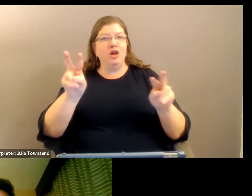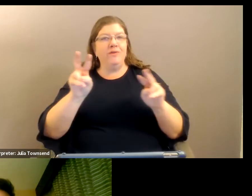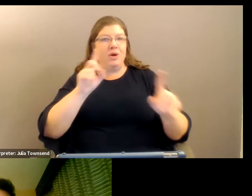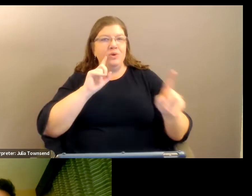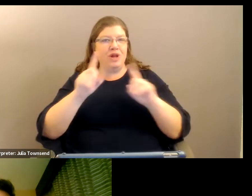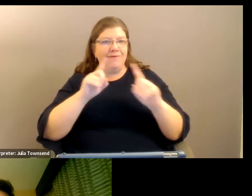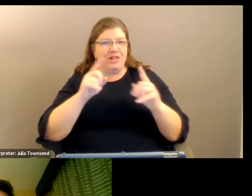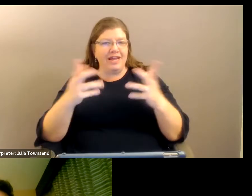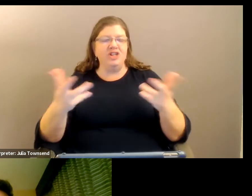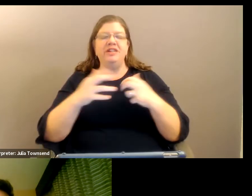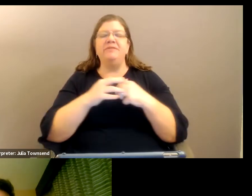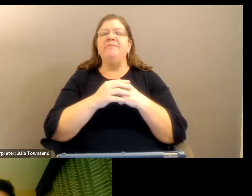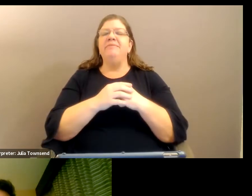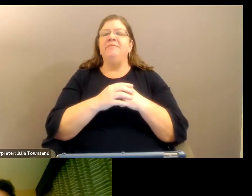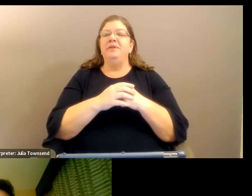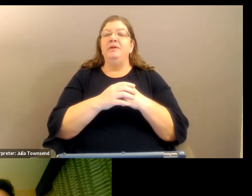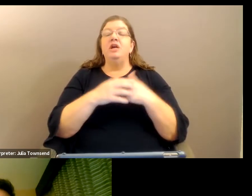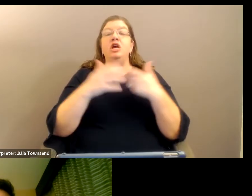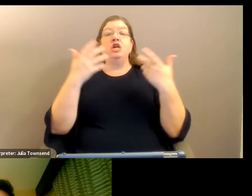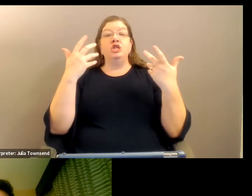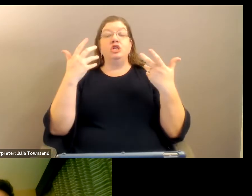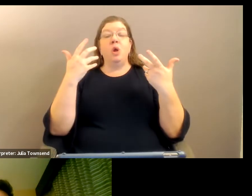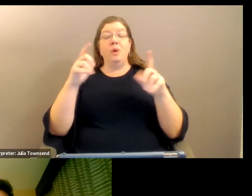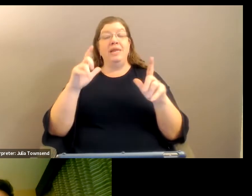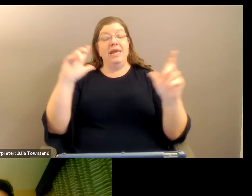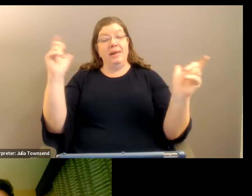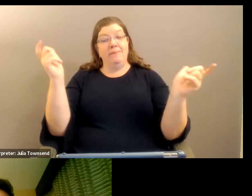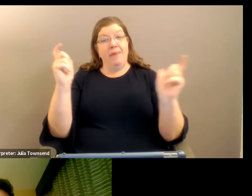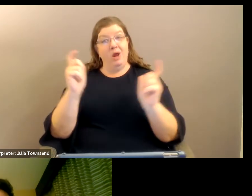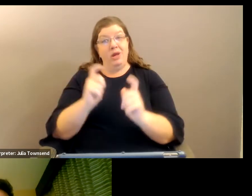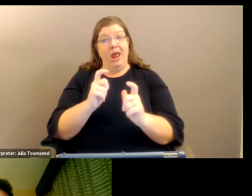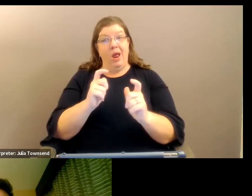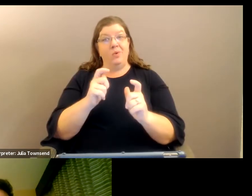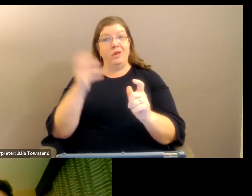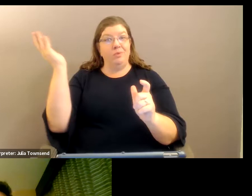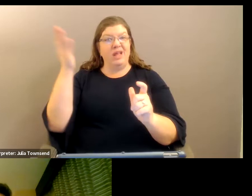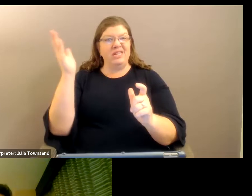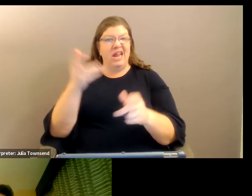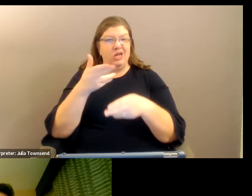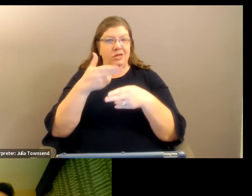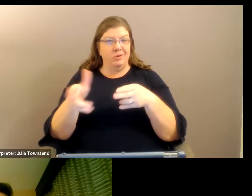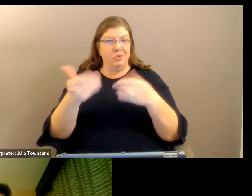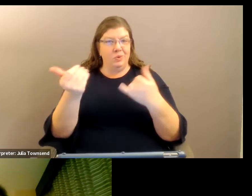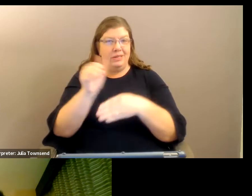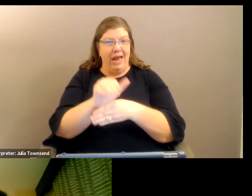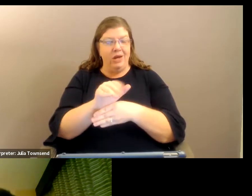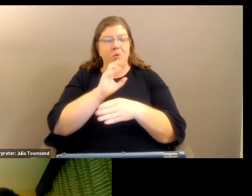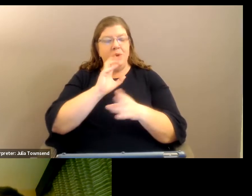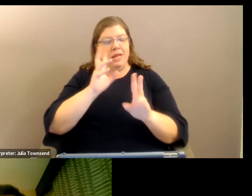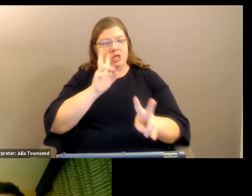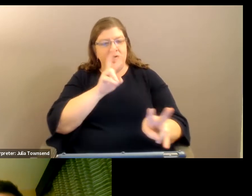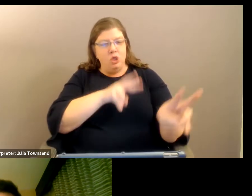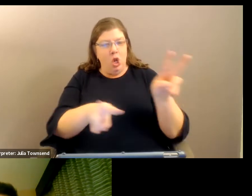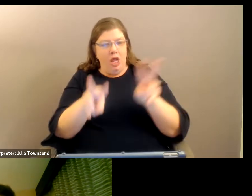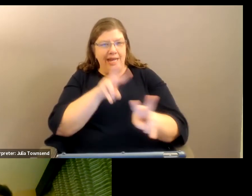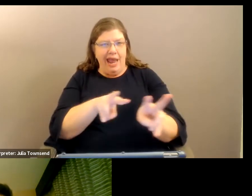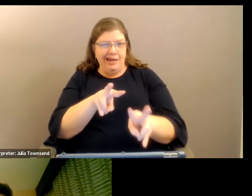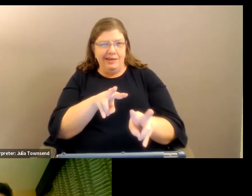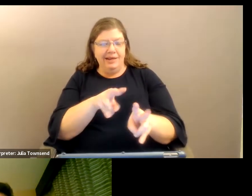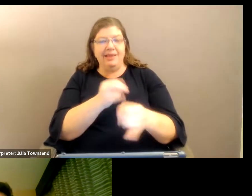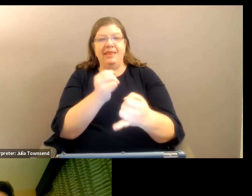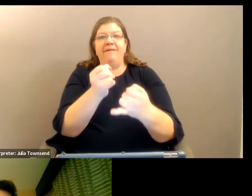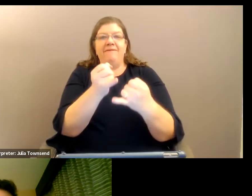conversation. So we did pare down the presentation tonight to really just look at the